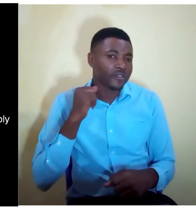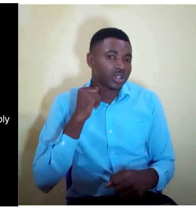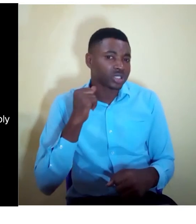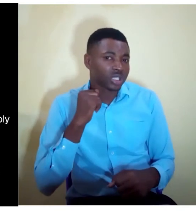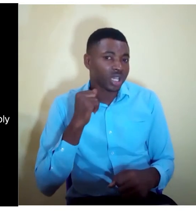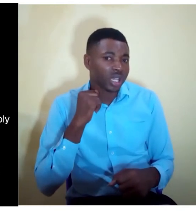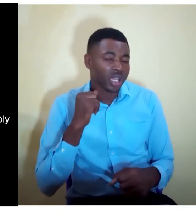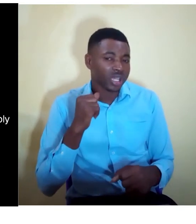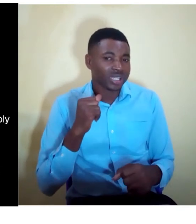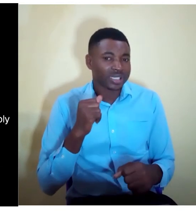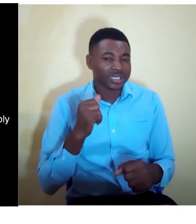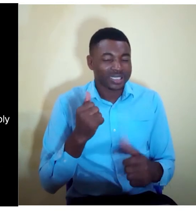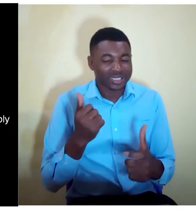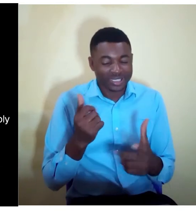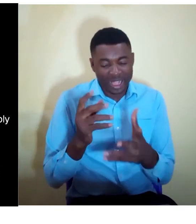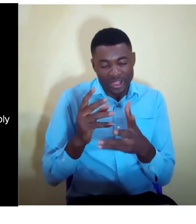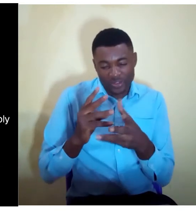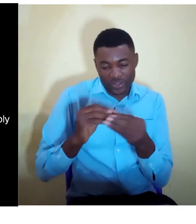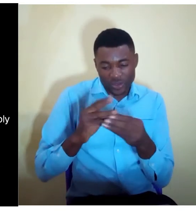Foster